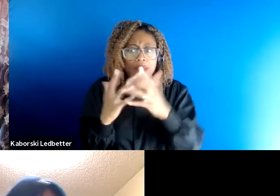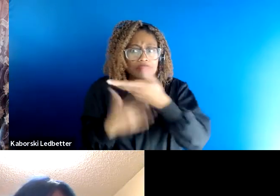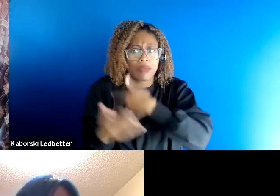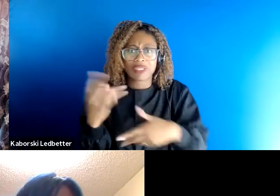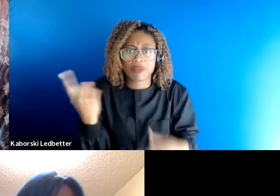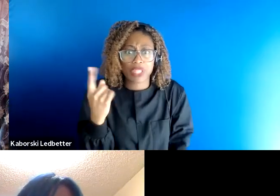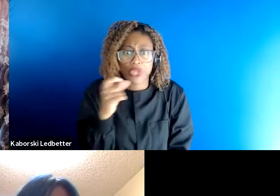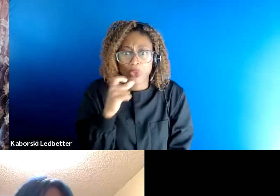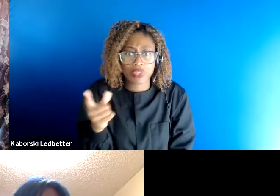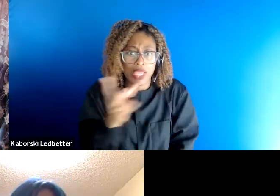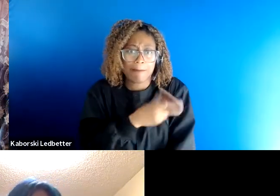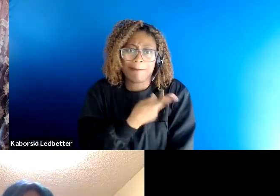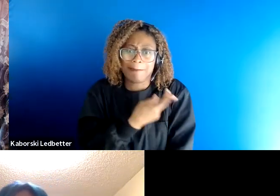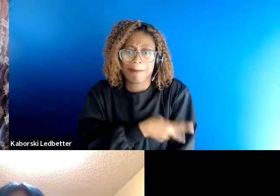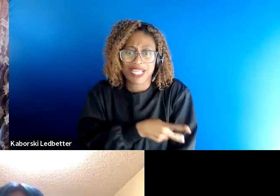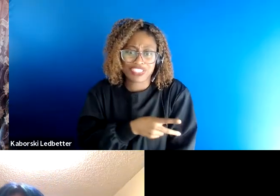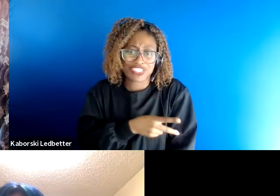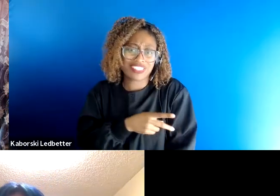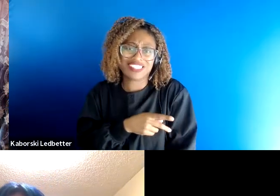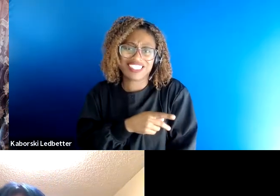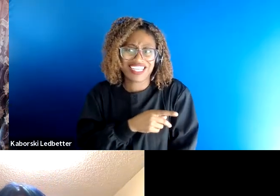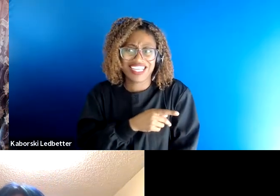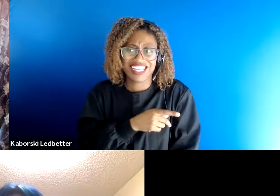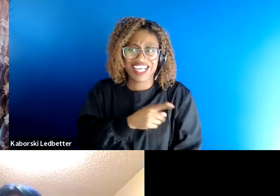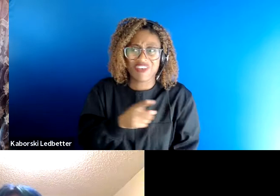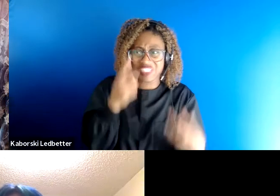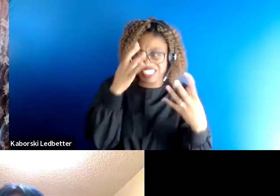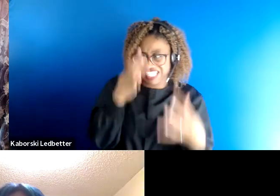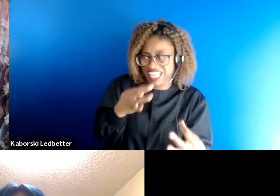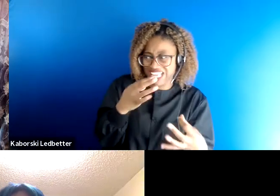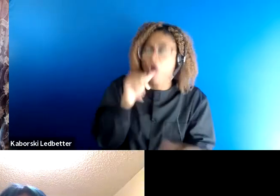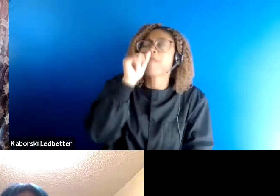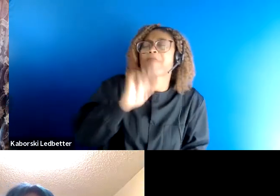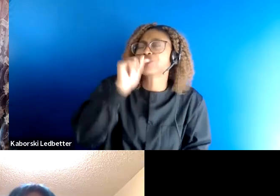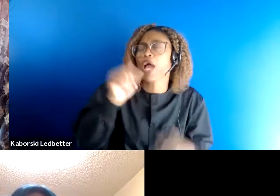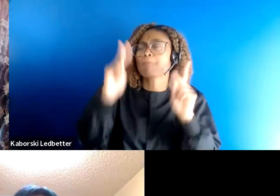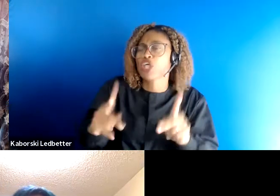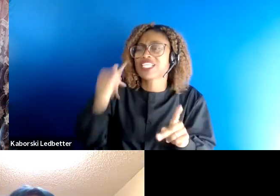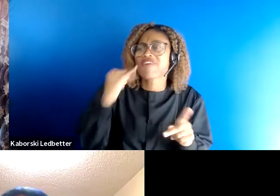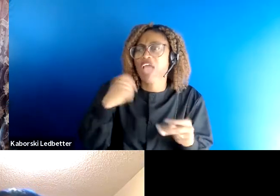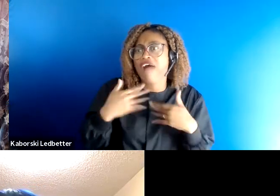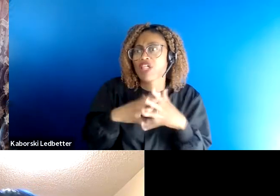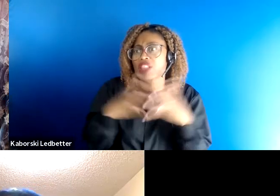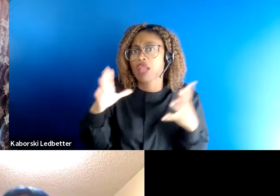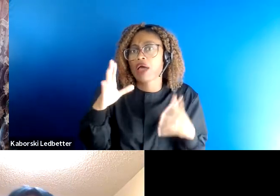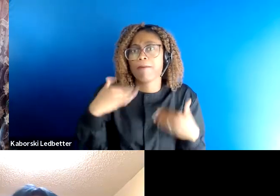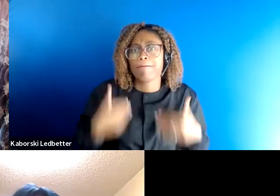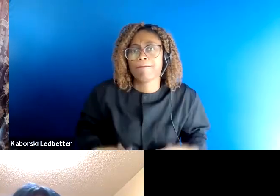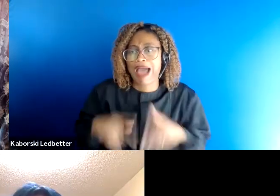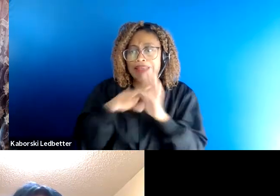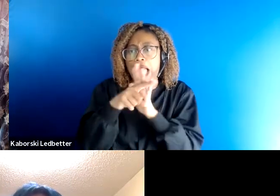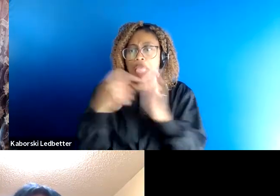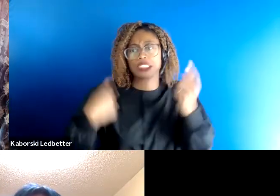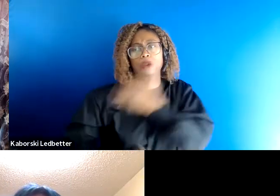would say a patient person based on how much body lice they can accumulate on their body, but it has happened. And so I think what's important is to